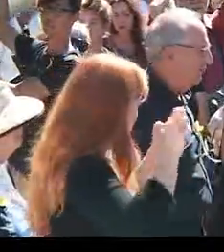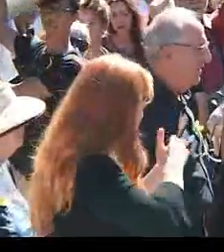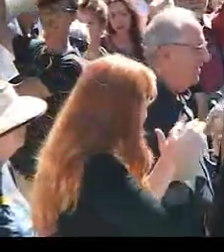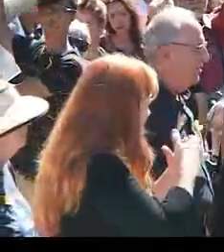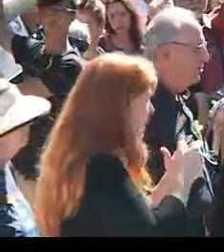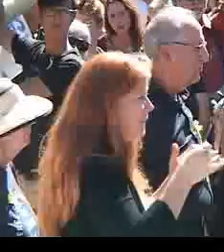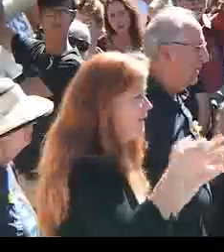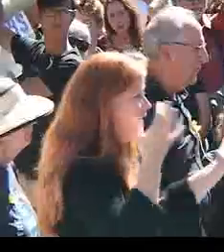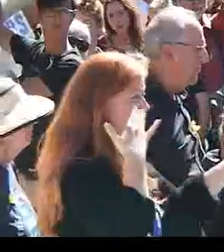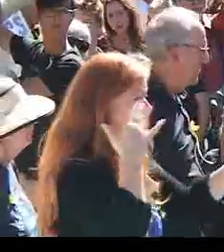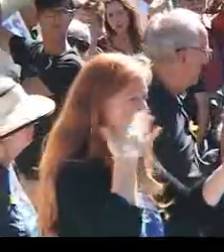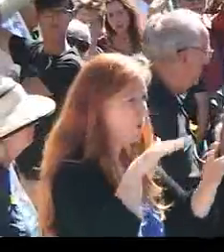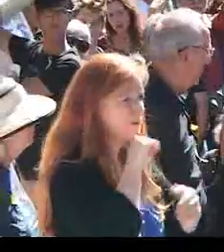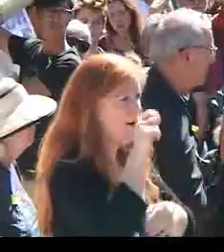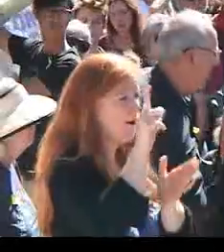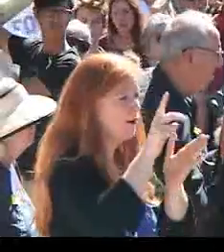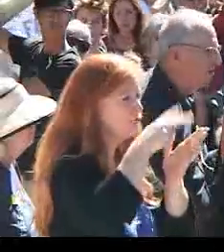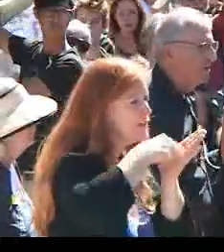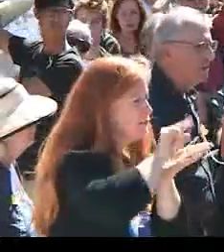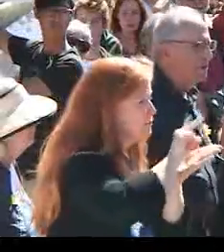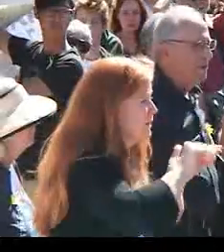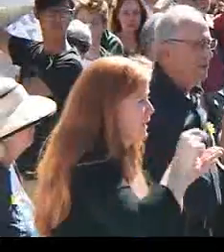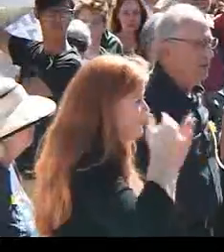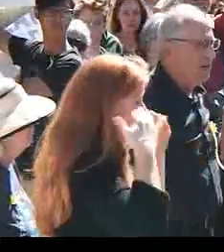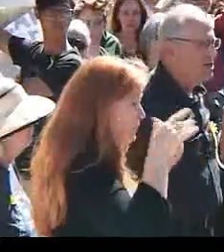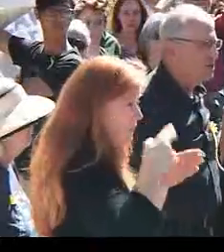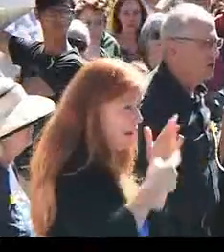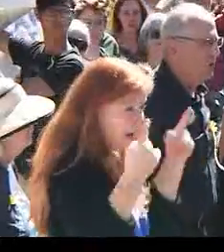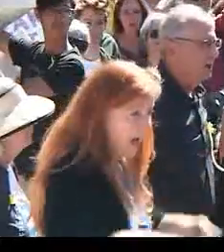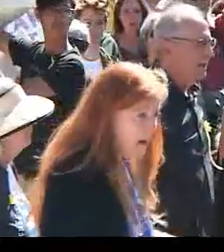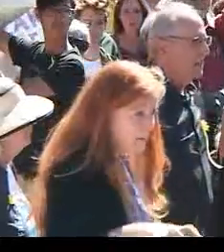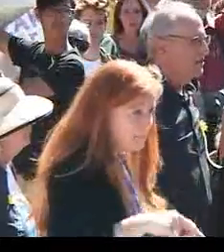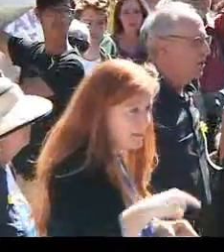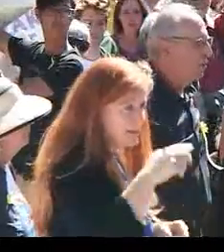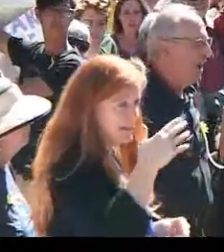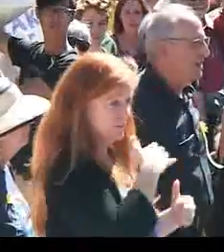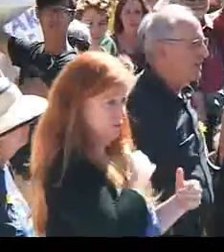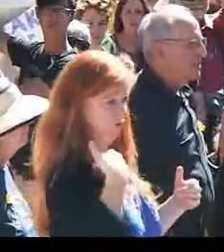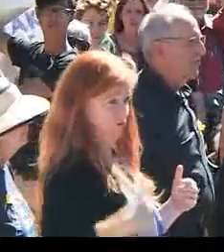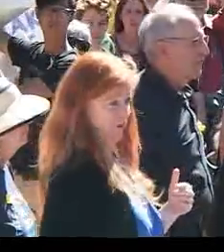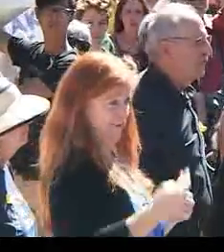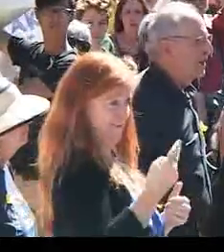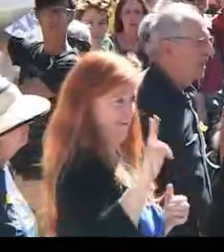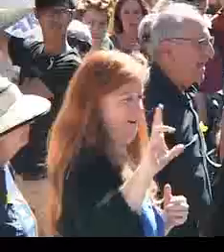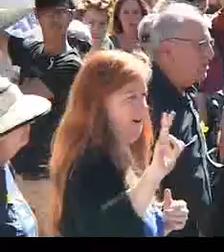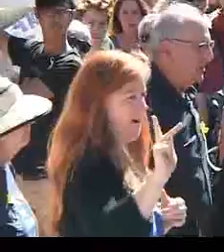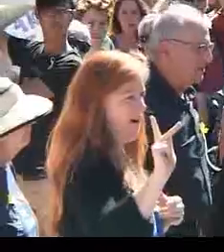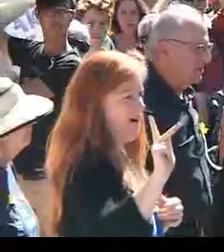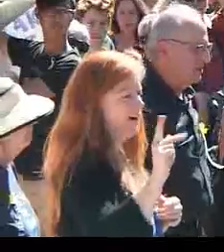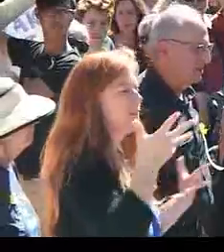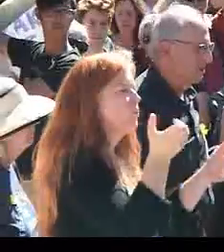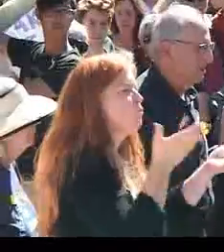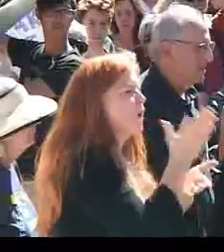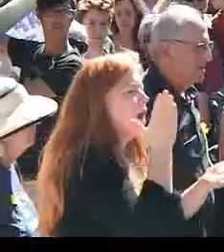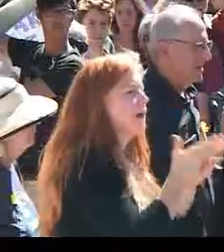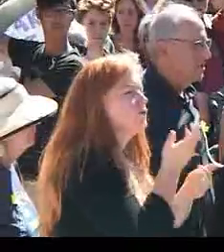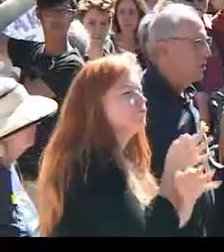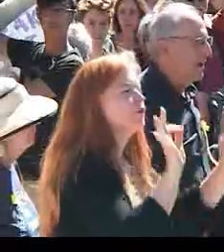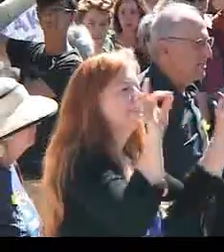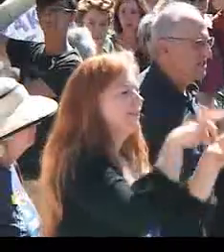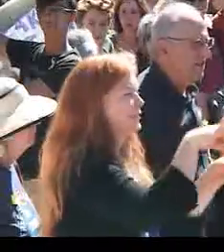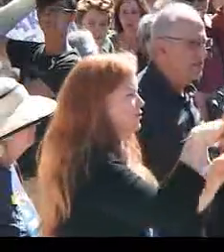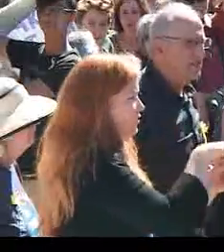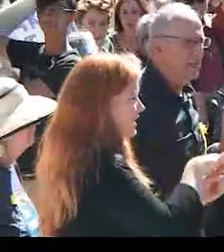not reading the newspapers don't know, the issue is the right to free elections.